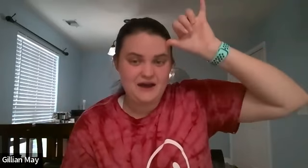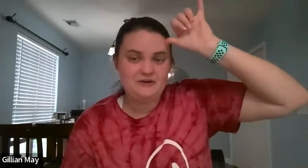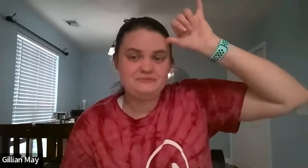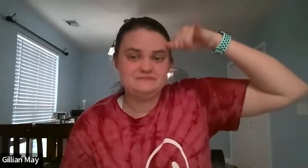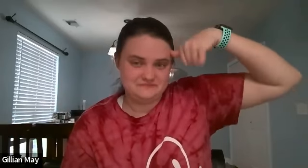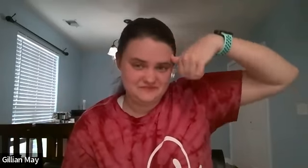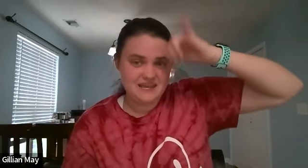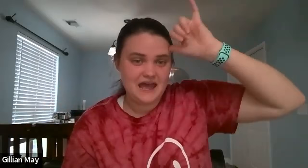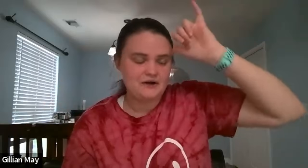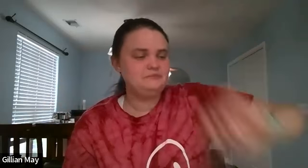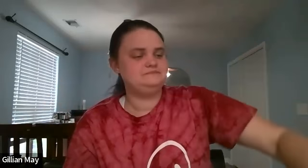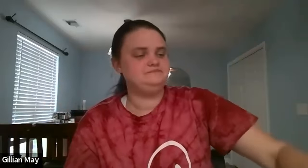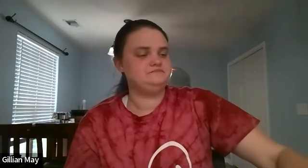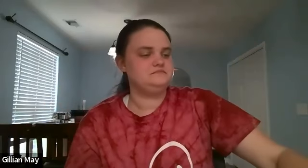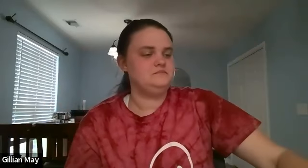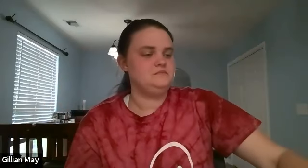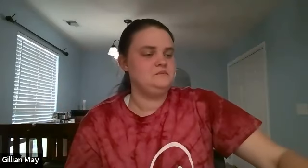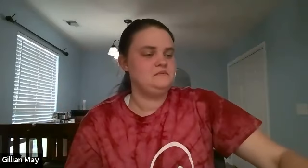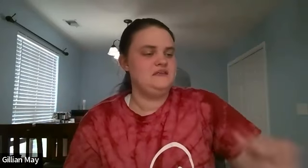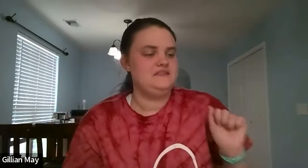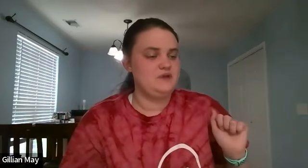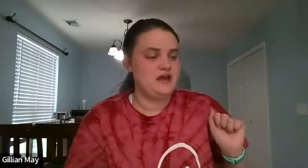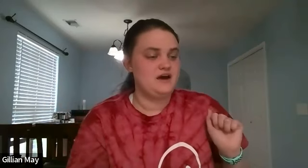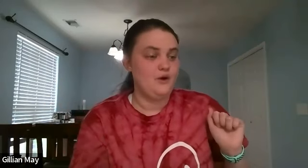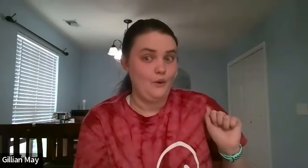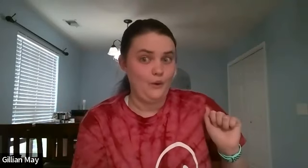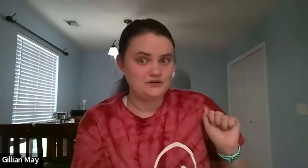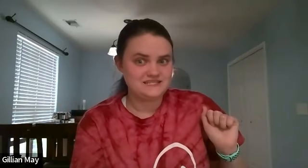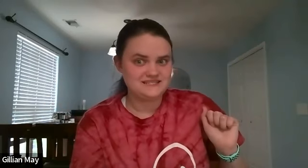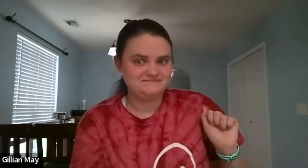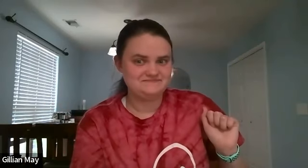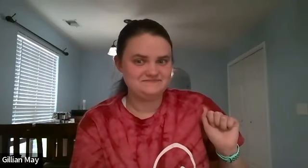Cow. Cow. Then we have horse.